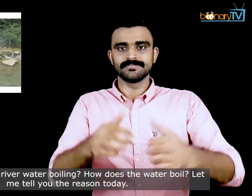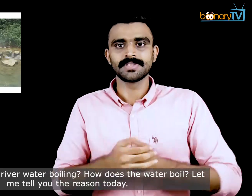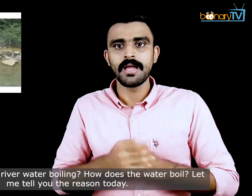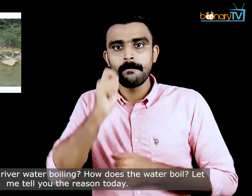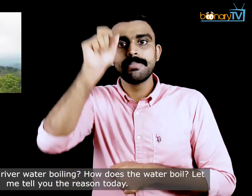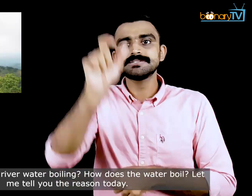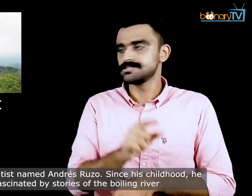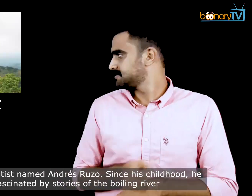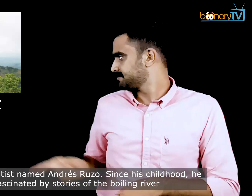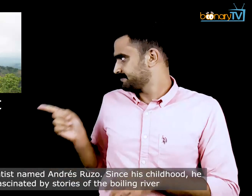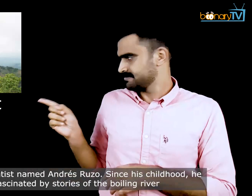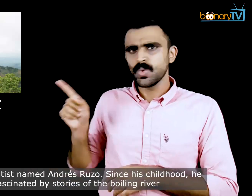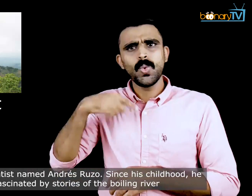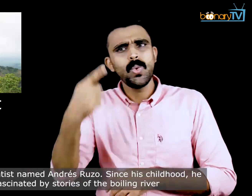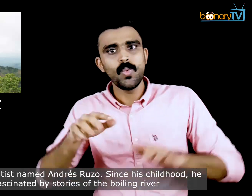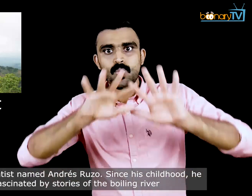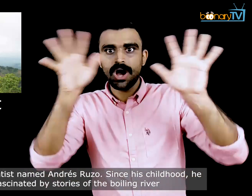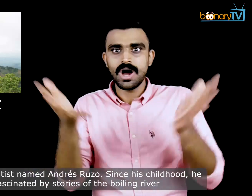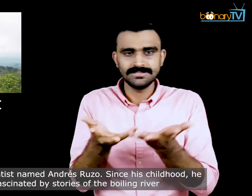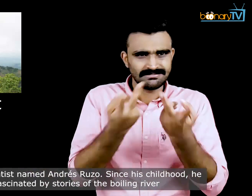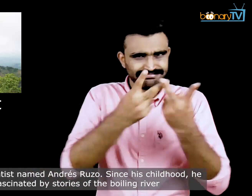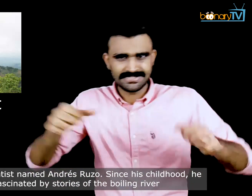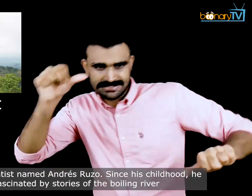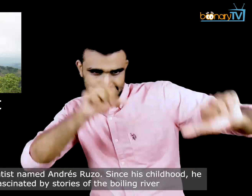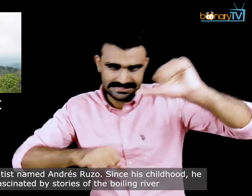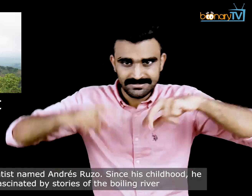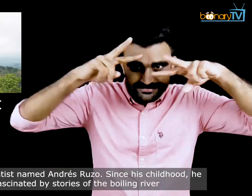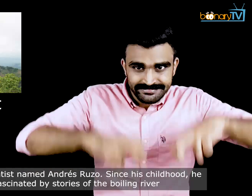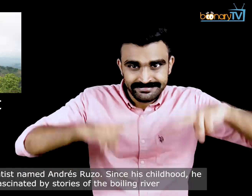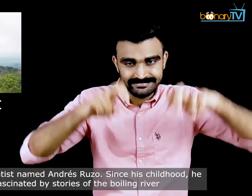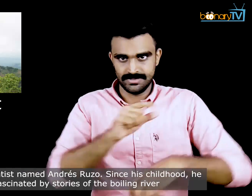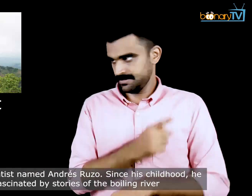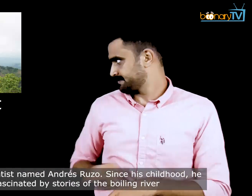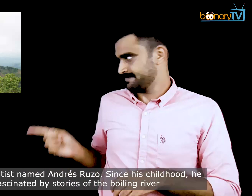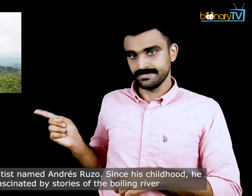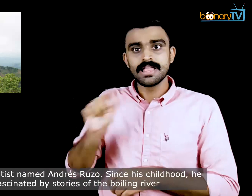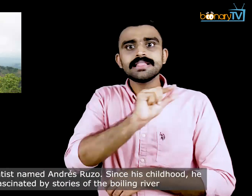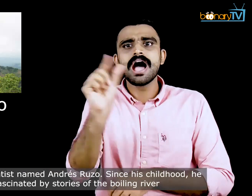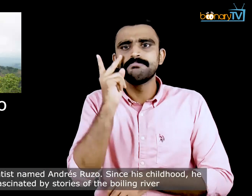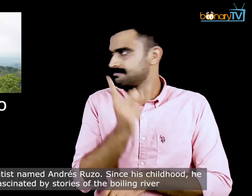He is a geoscientist named Andres Rousseau.